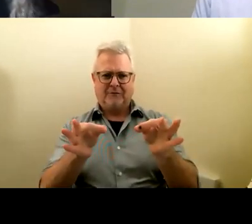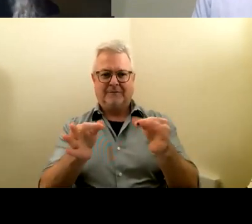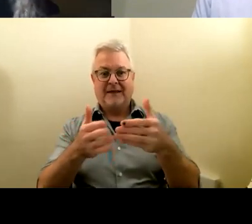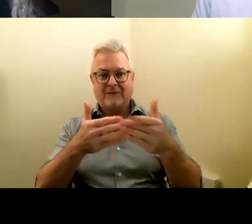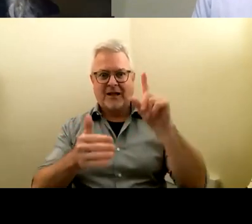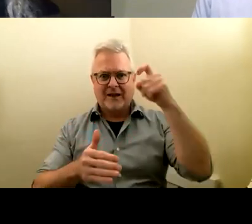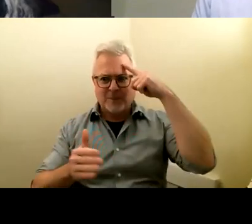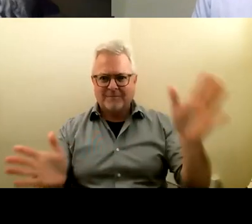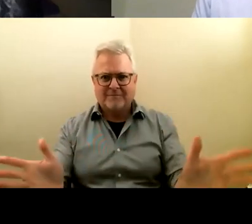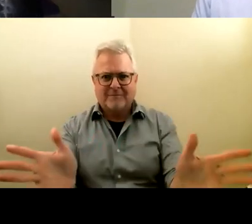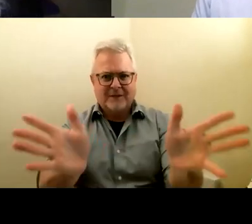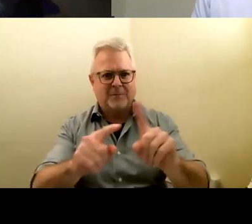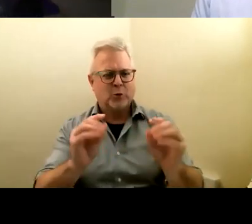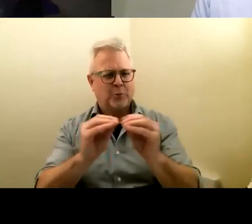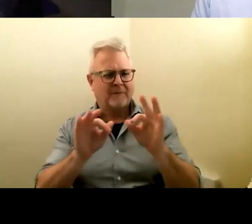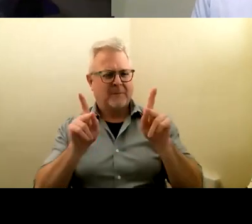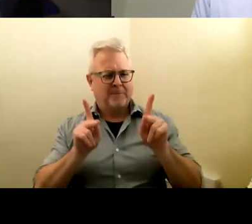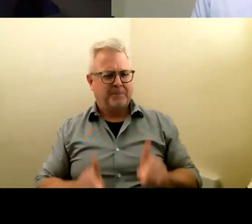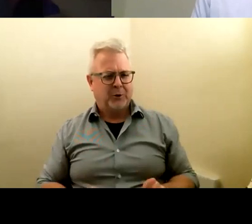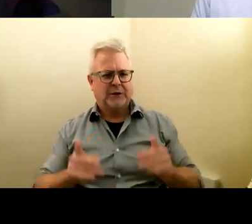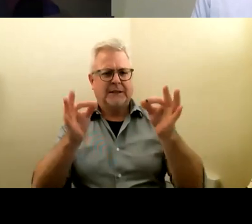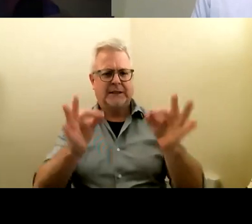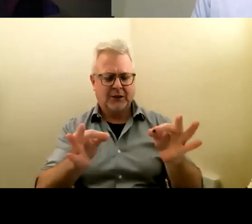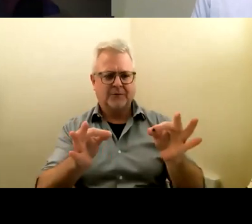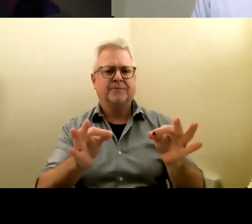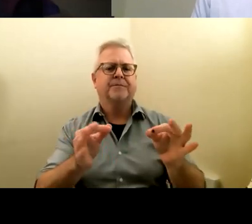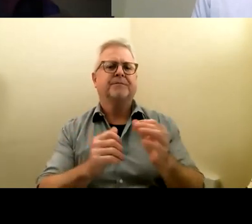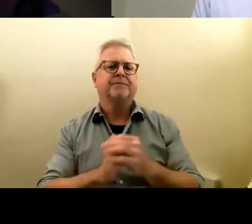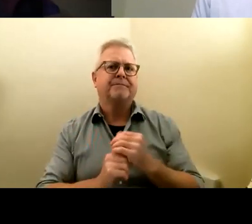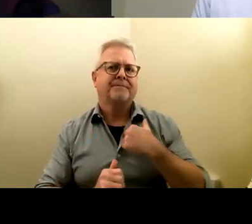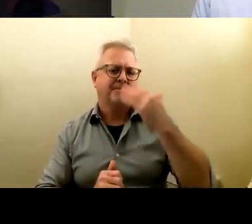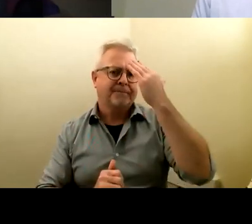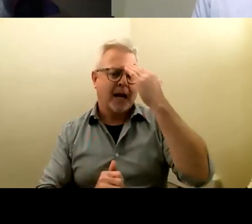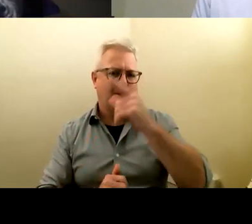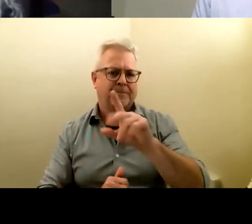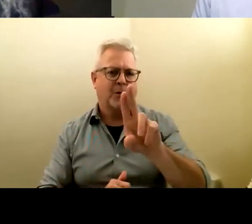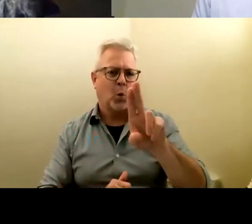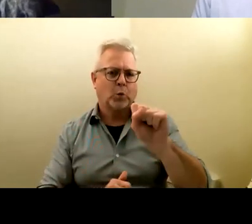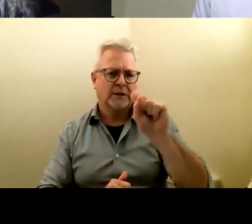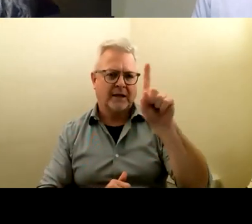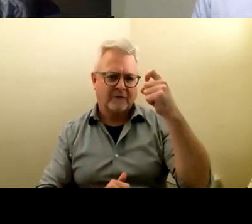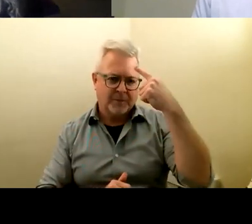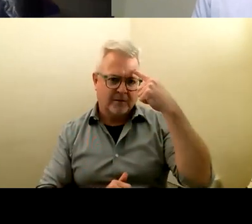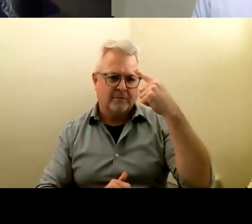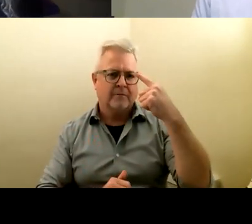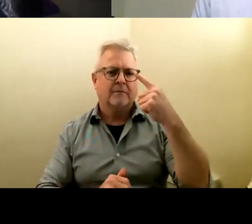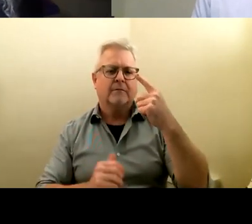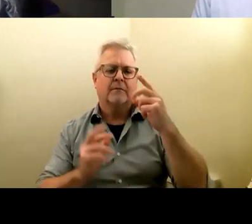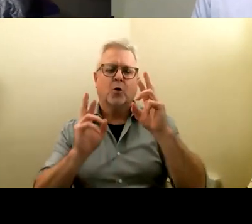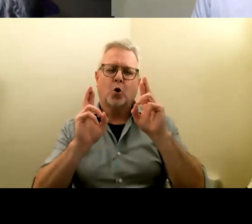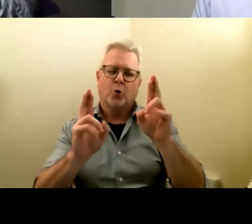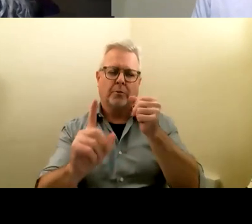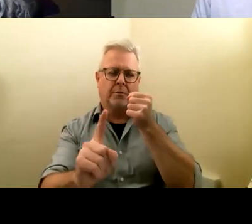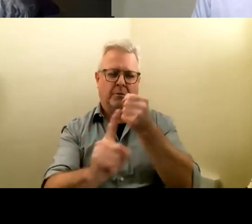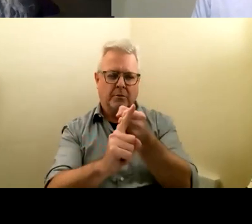so complicated, and it really is a personal decision. The government can encourage people to take it, but you need to make up your